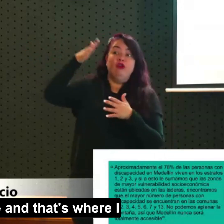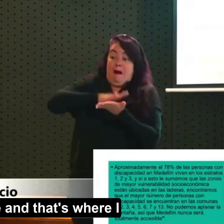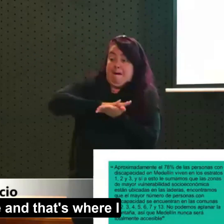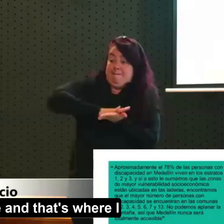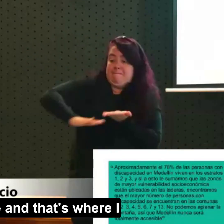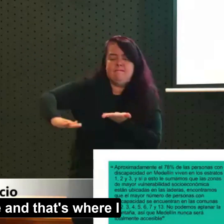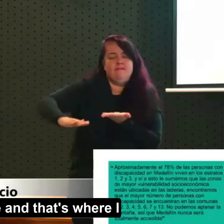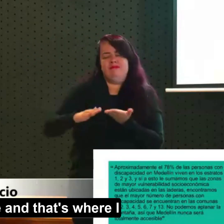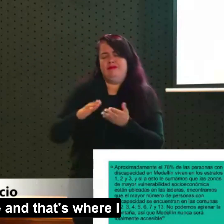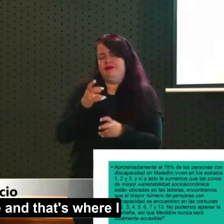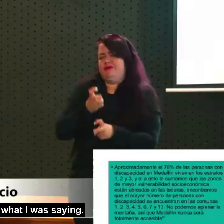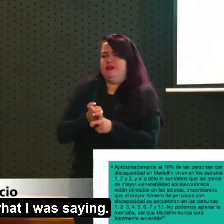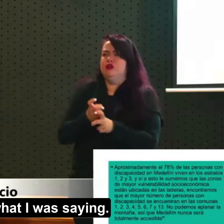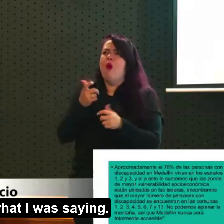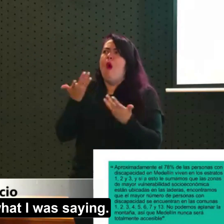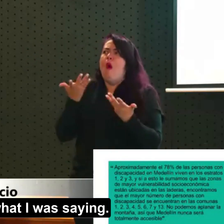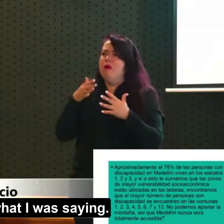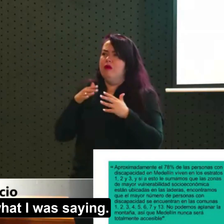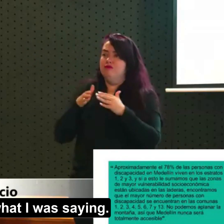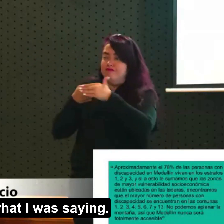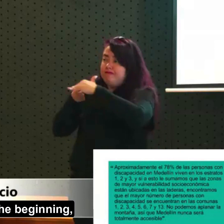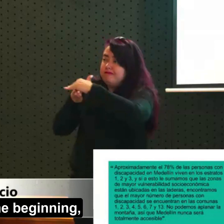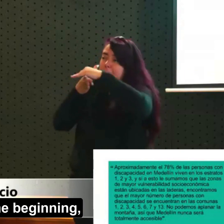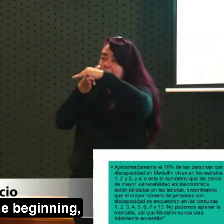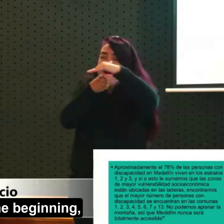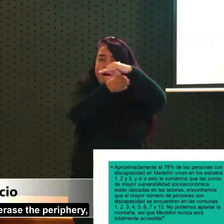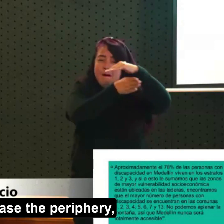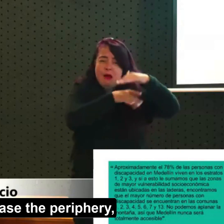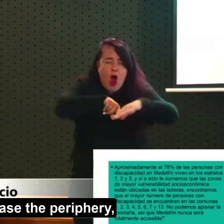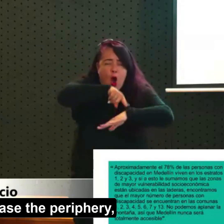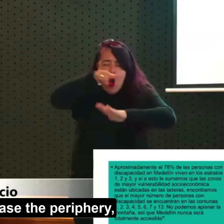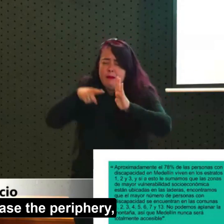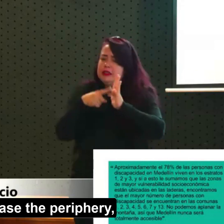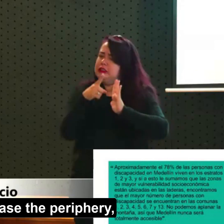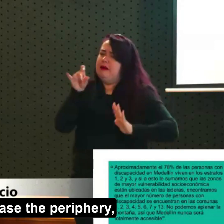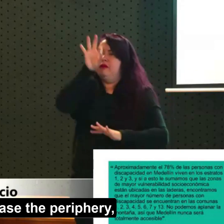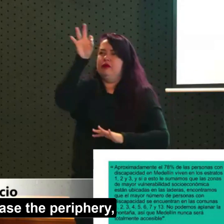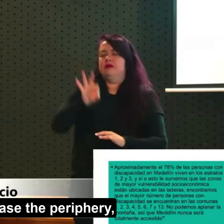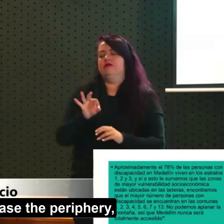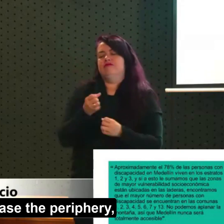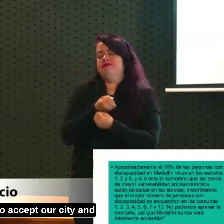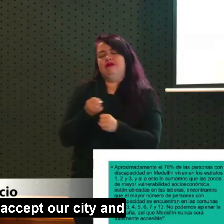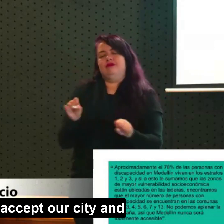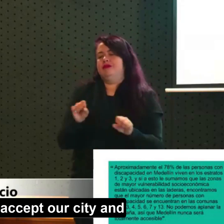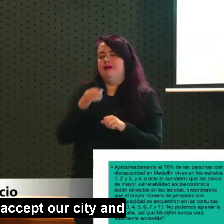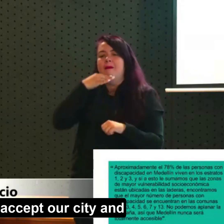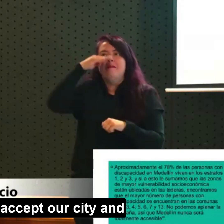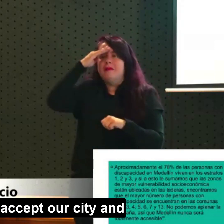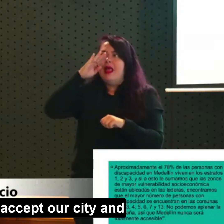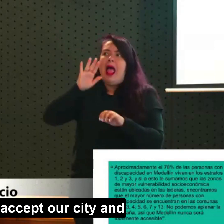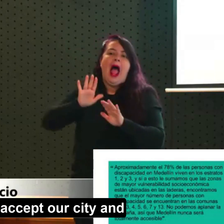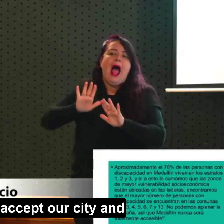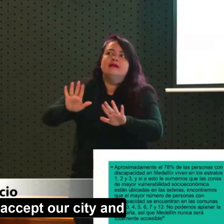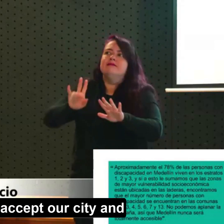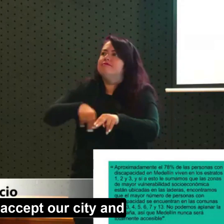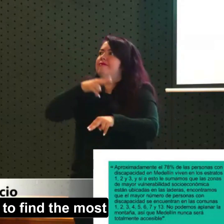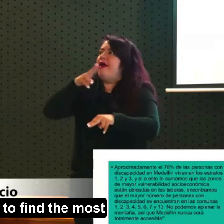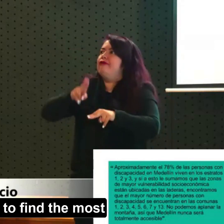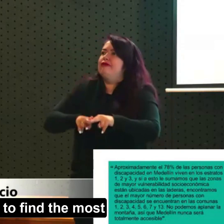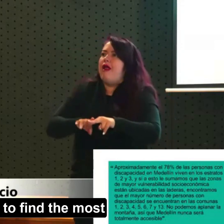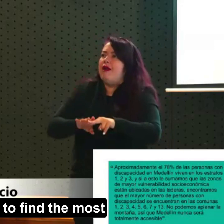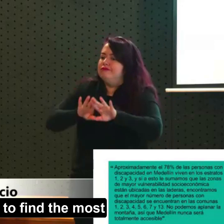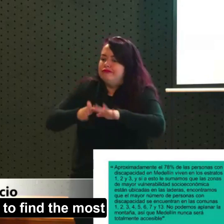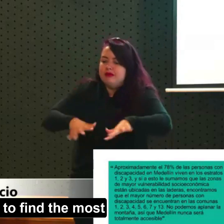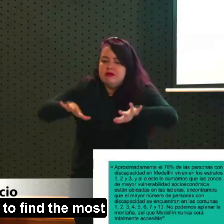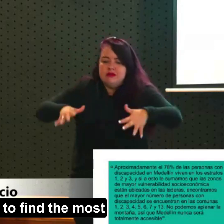accessible. And that's where I tie into what I was saying at the beginning. We can't erase the periphery. We have to accept our city, and we